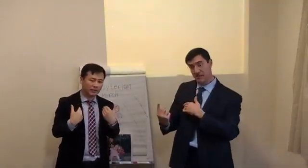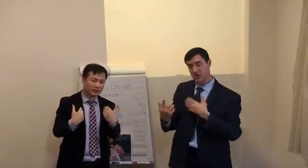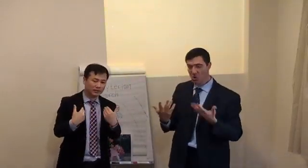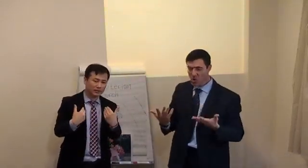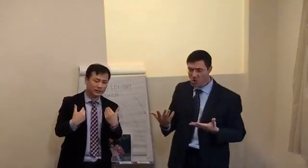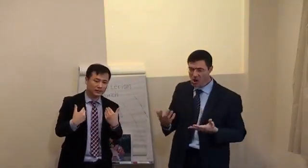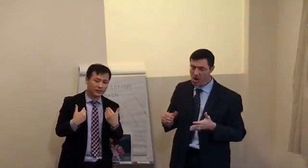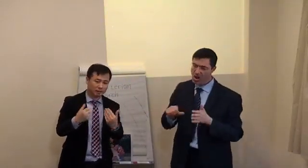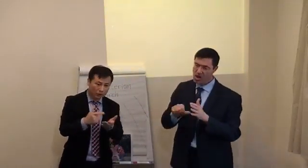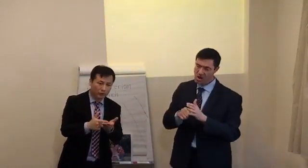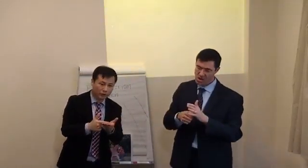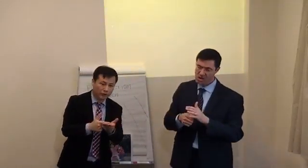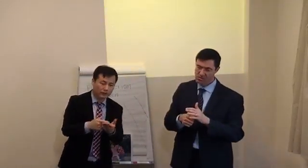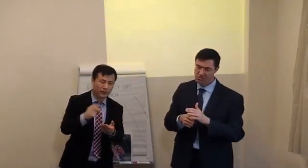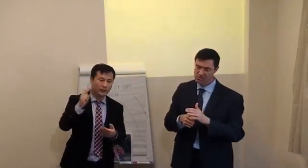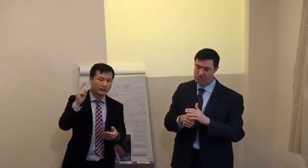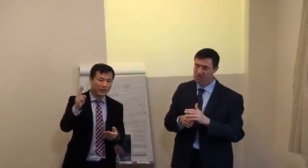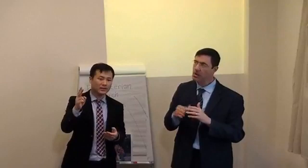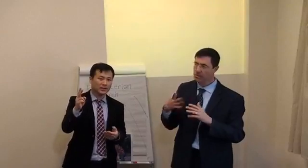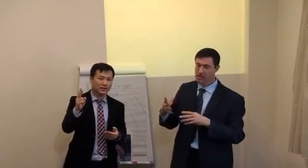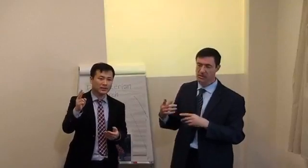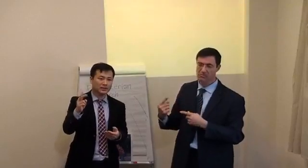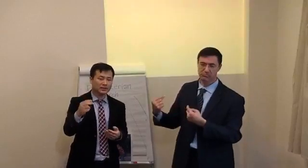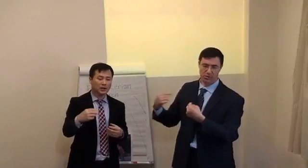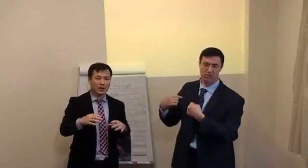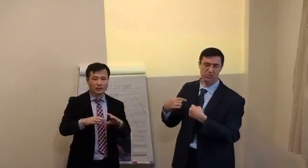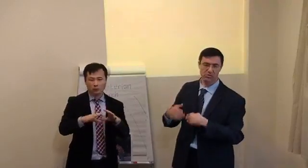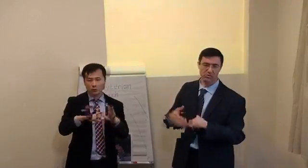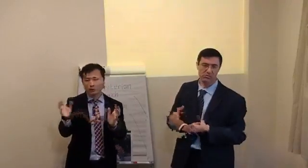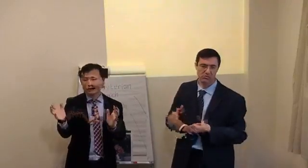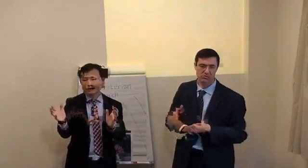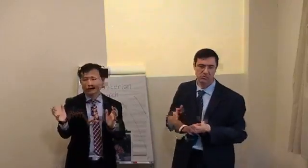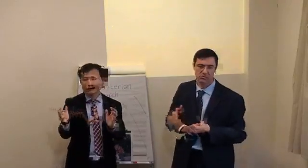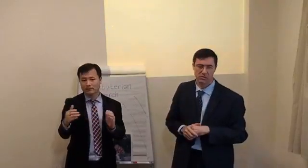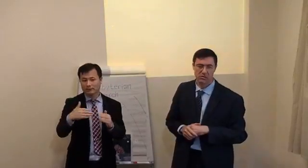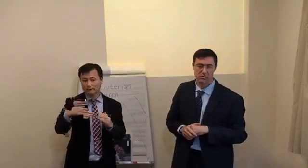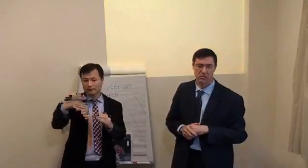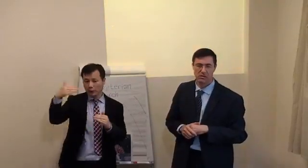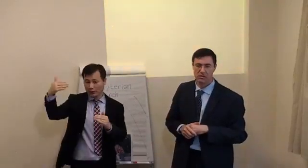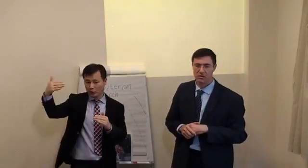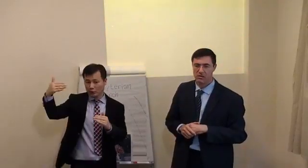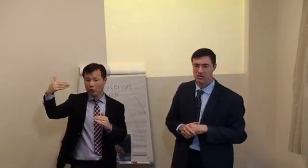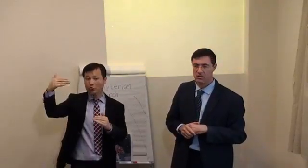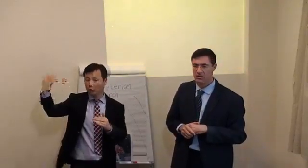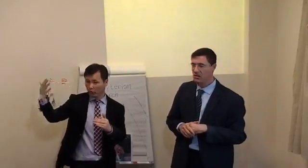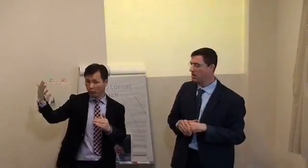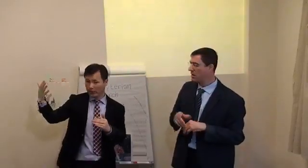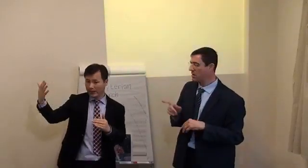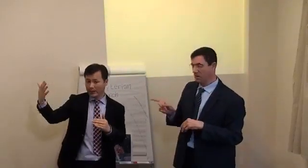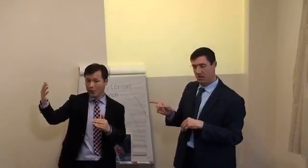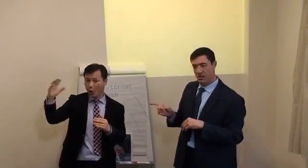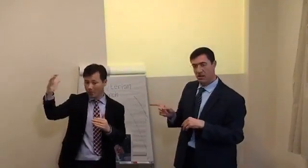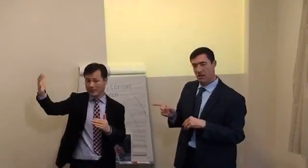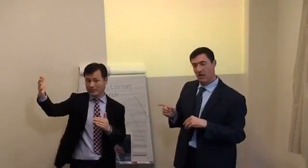felt persecution. Secondly is new government friendly with North Korea,